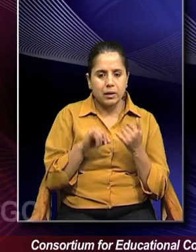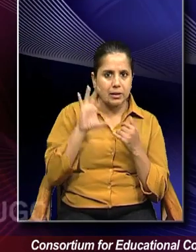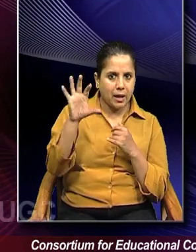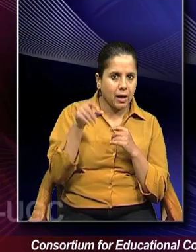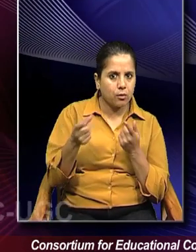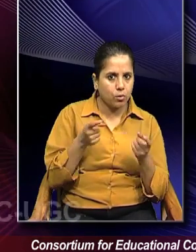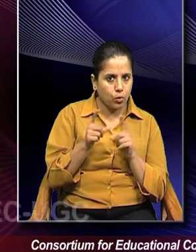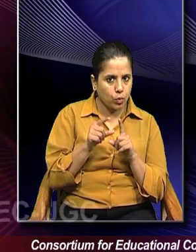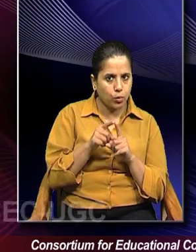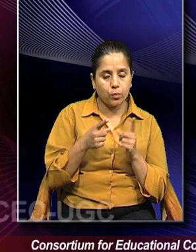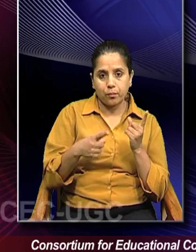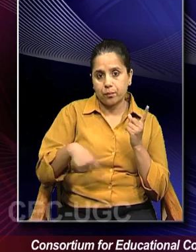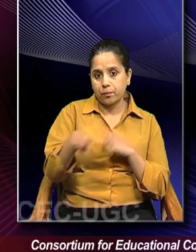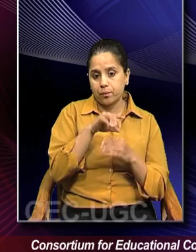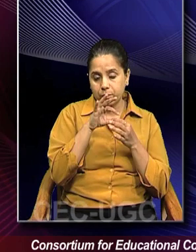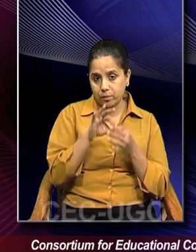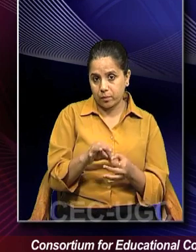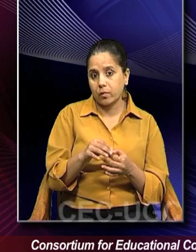diplomacy. In this respect,